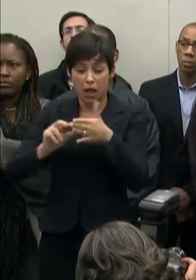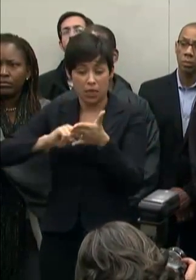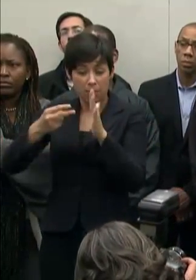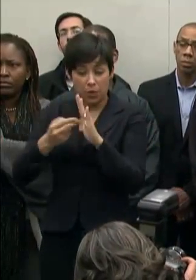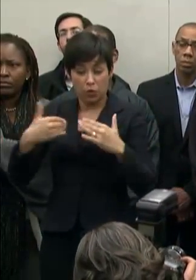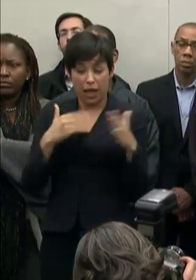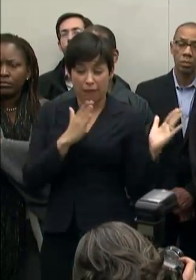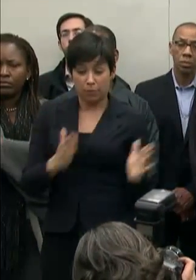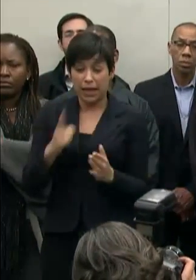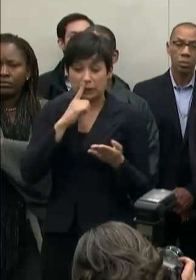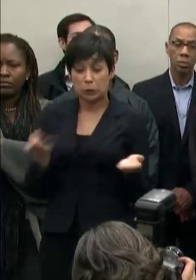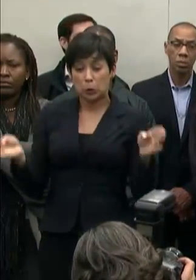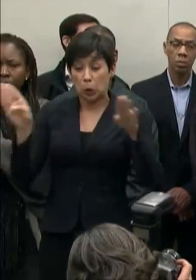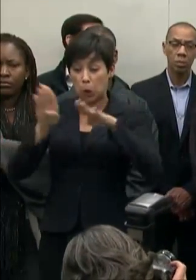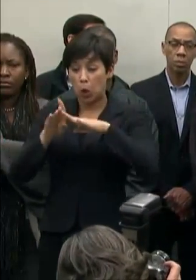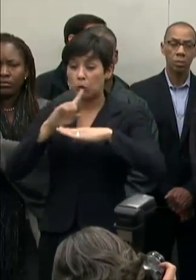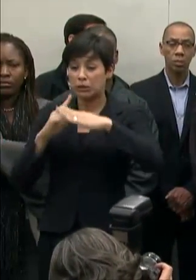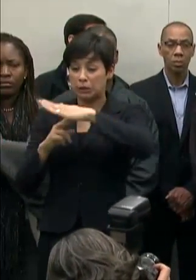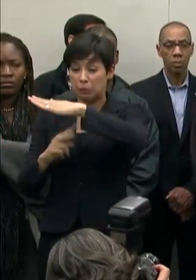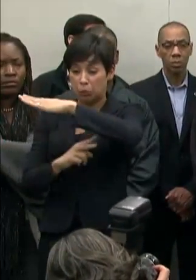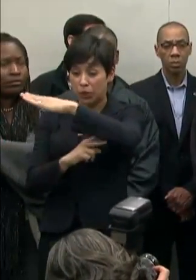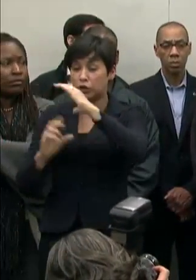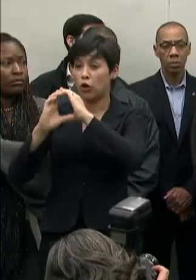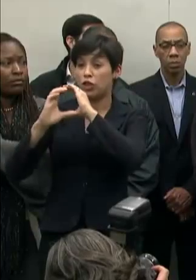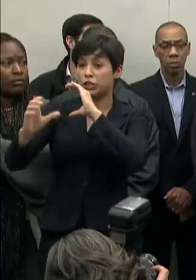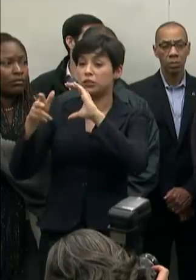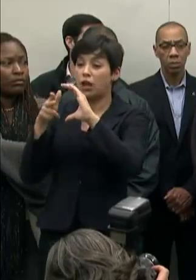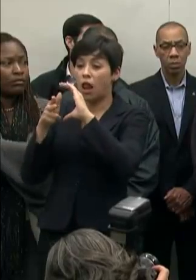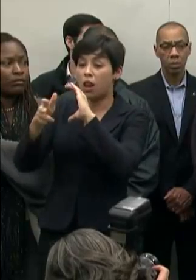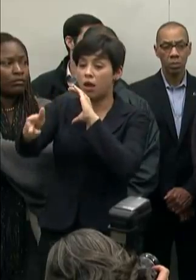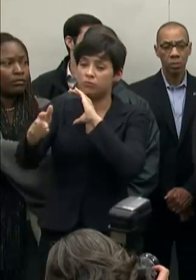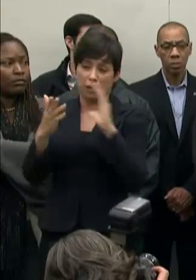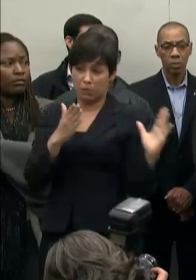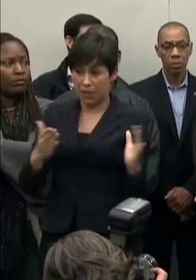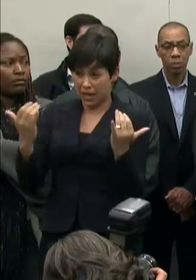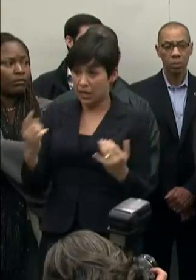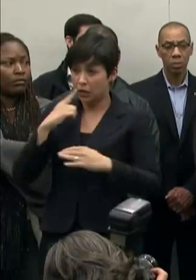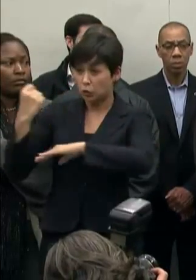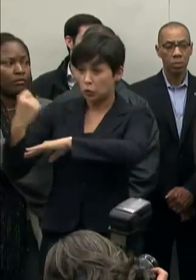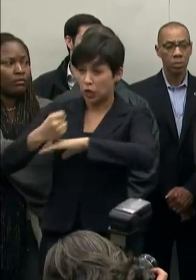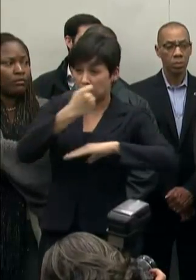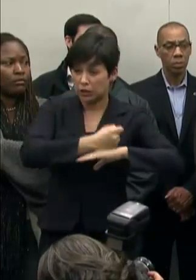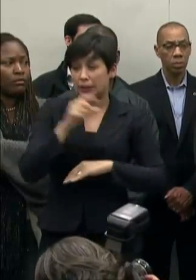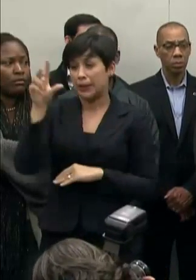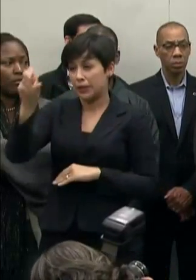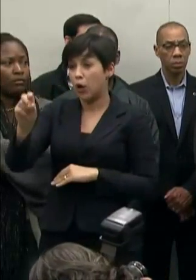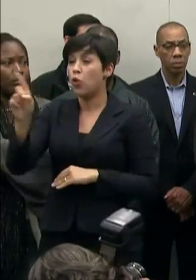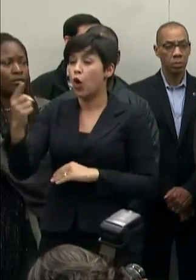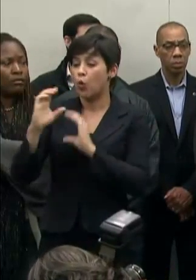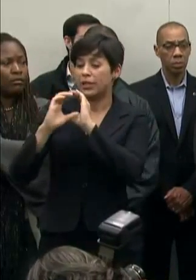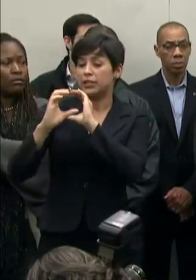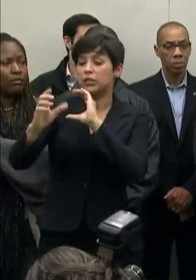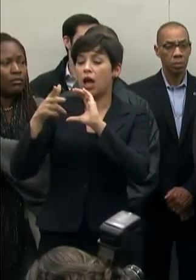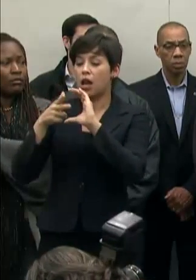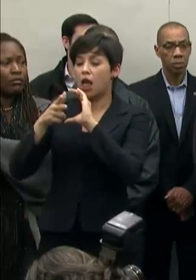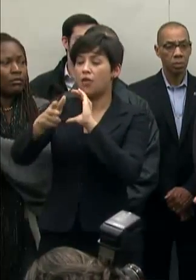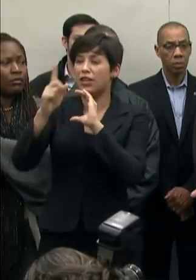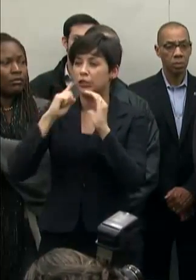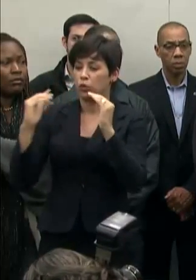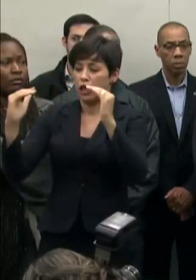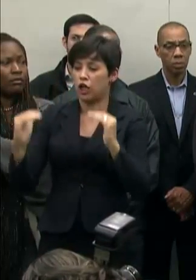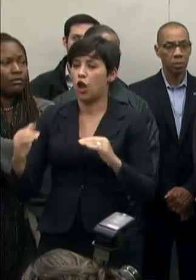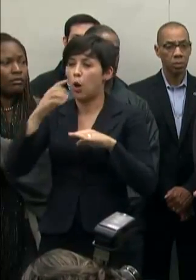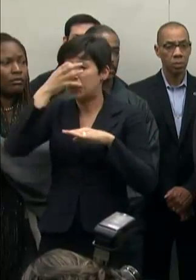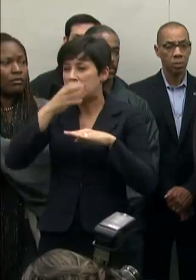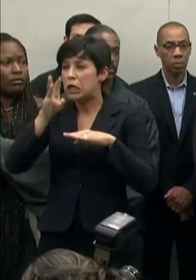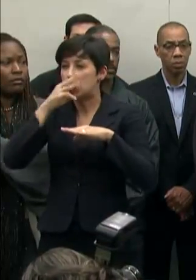the bridges and tunnels? There's no plans to close any of them at the moment. The only tunnel that's really relatively low and close to